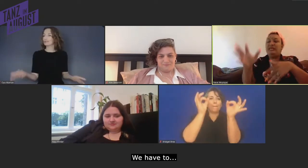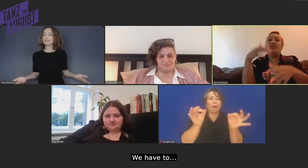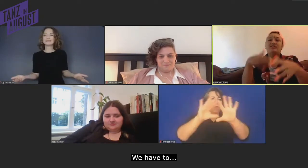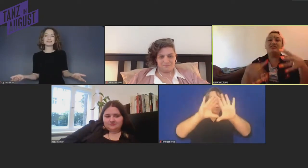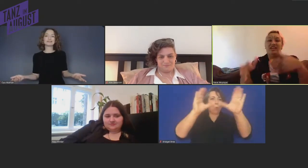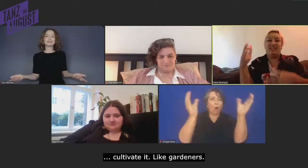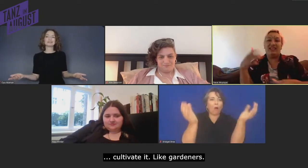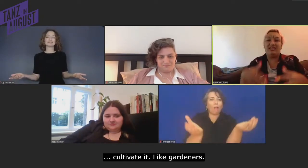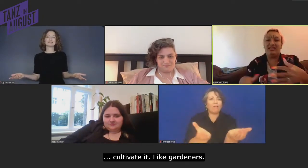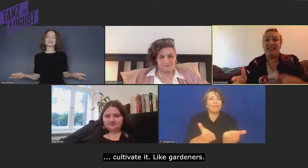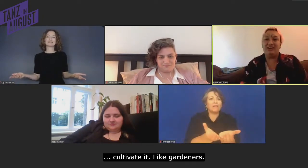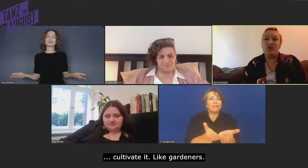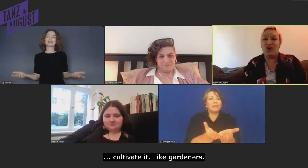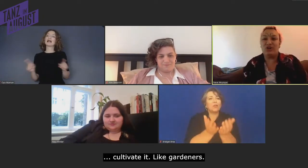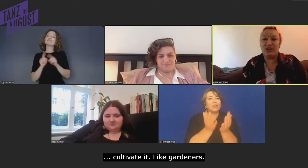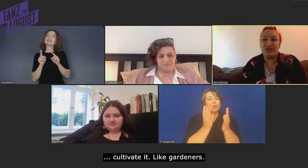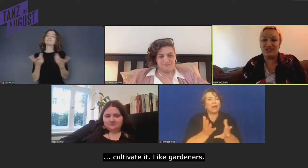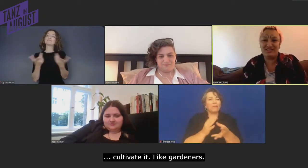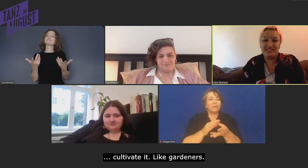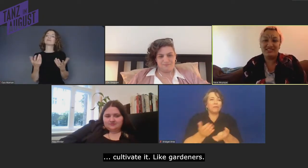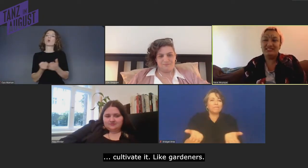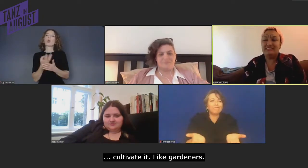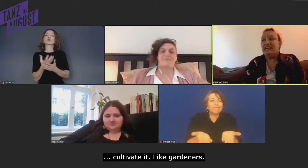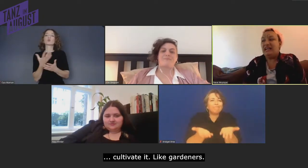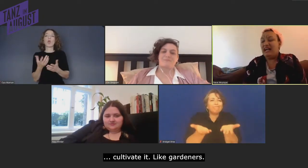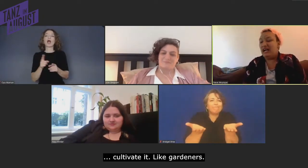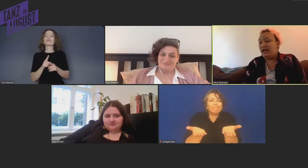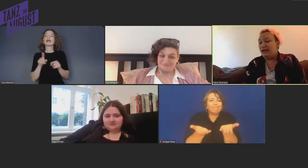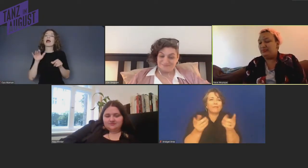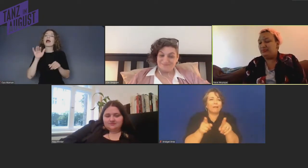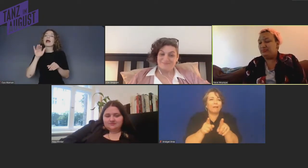be cultivating it like gardeners.